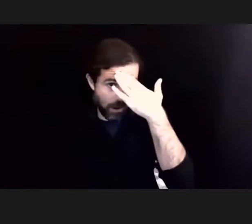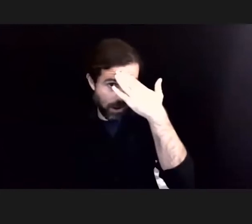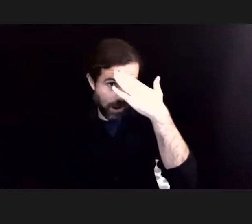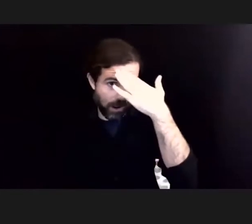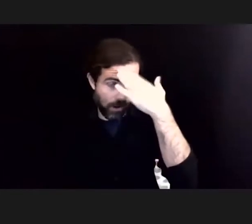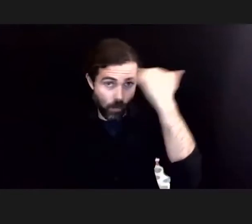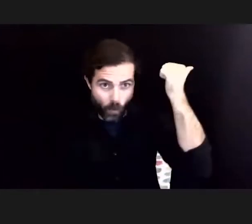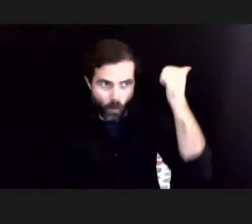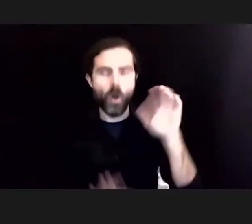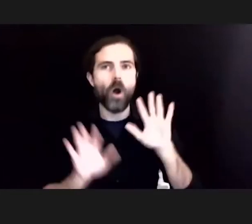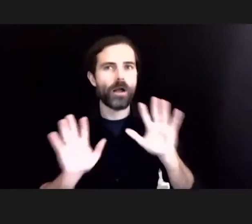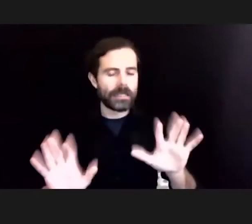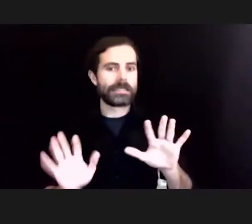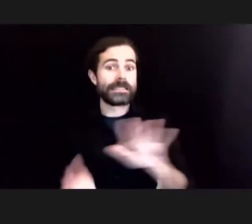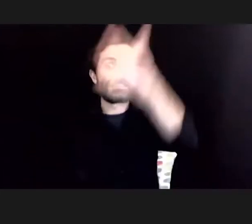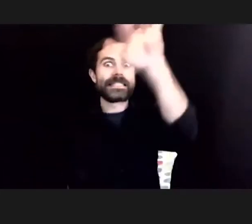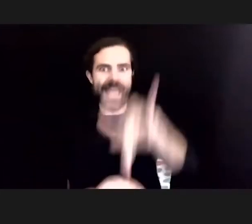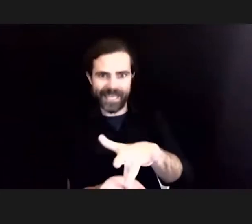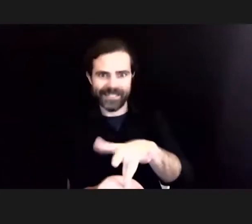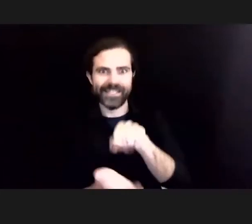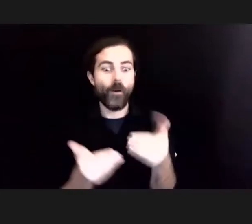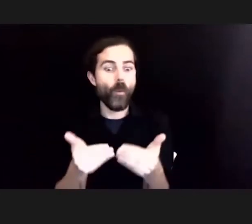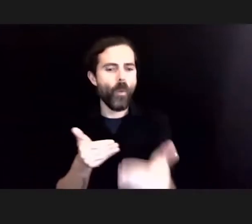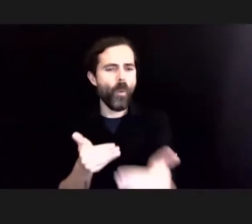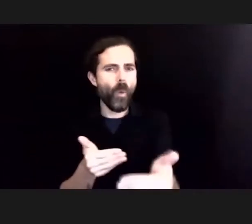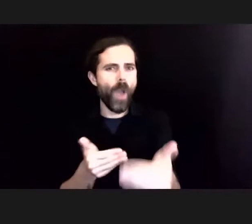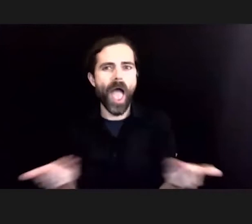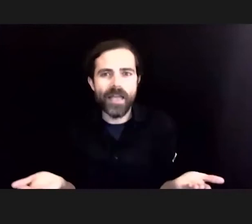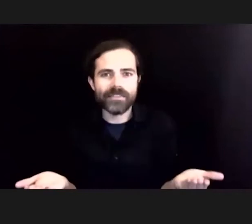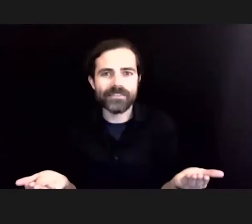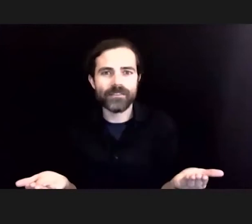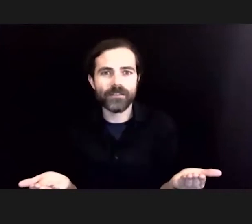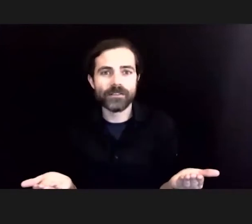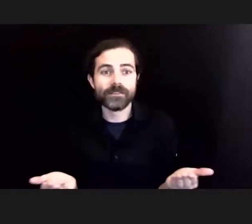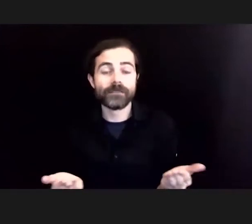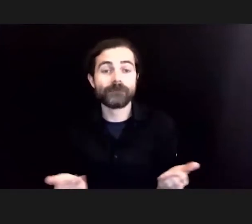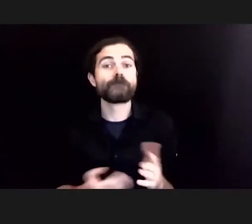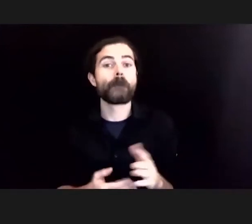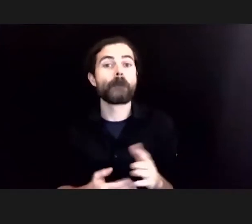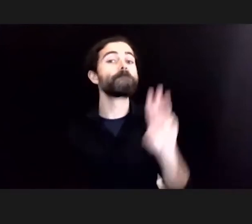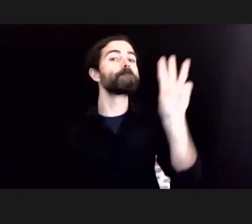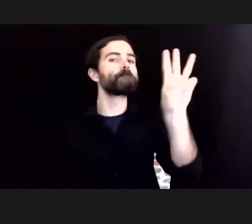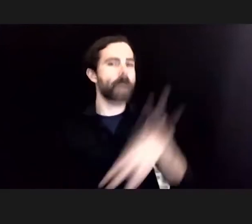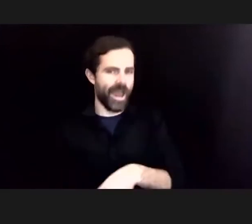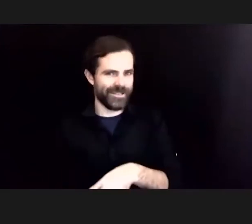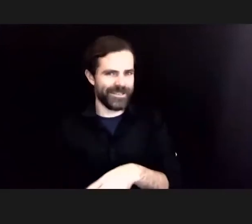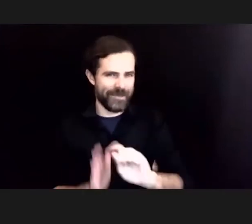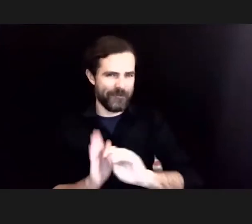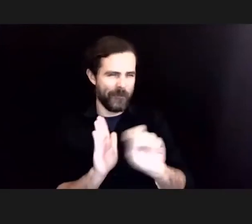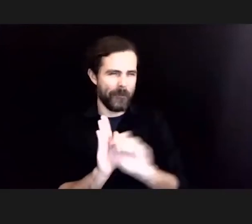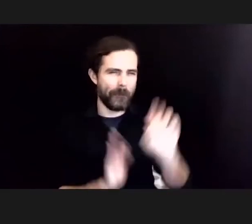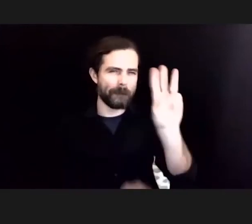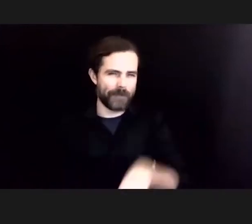for everybody? The accessibility mapping tool will be launched next March. Now, Antonio, the floor is